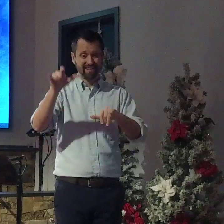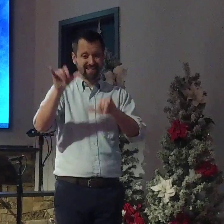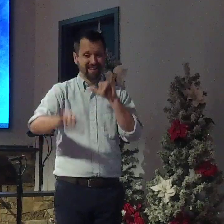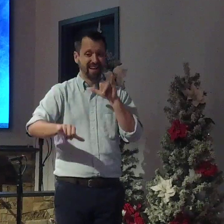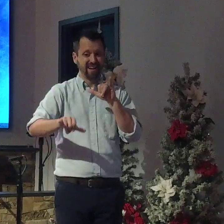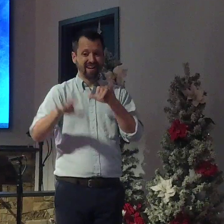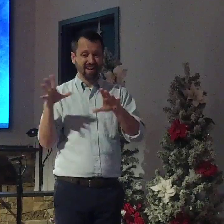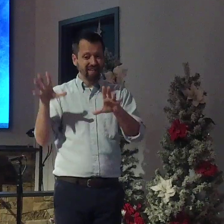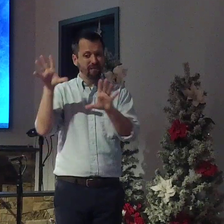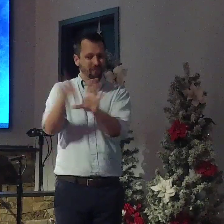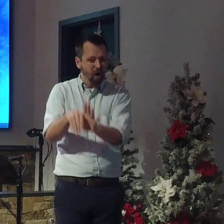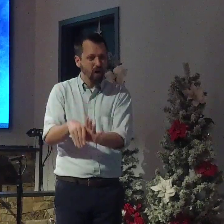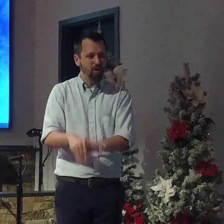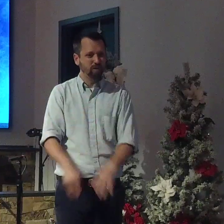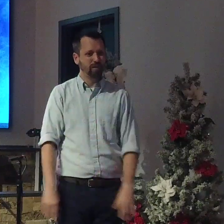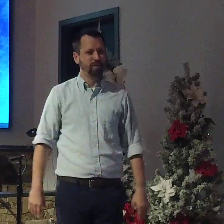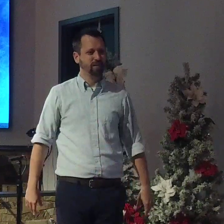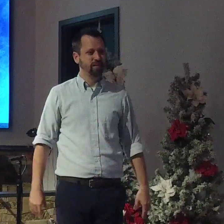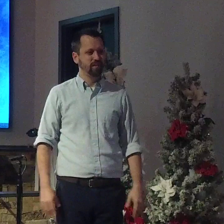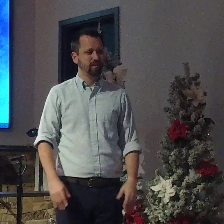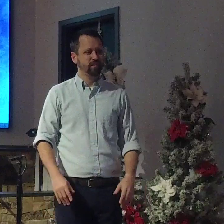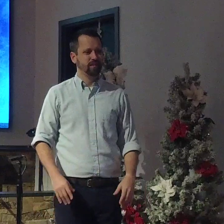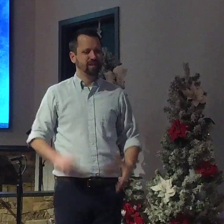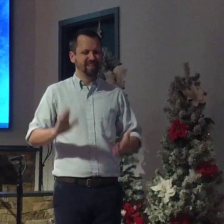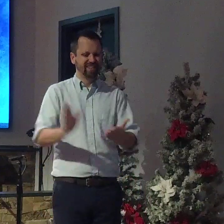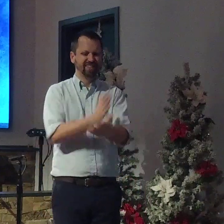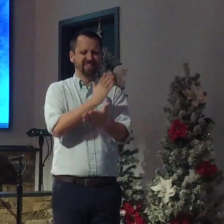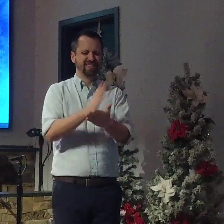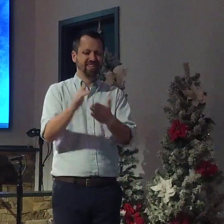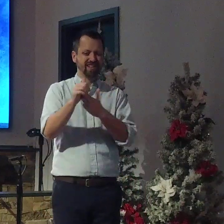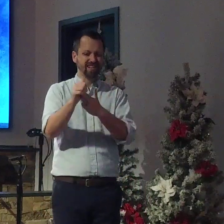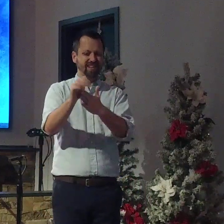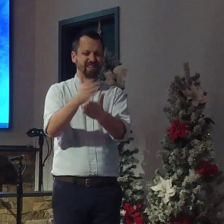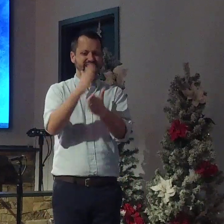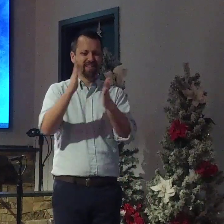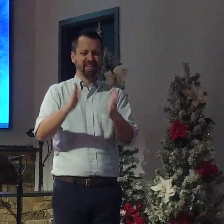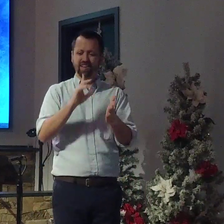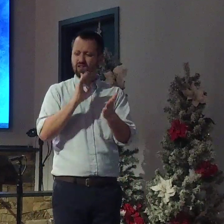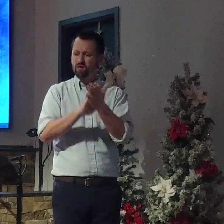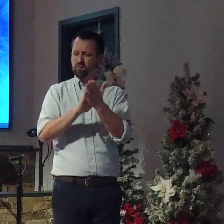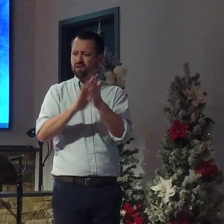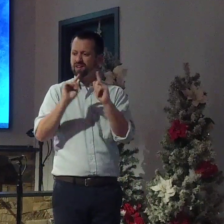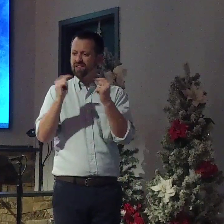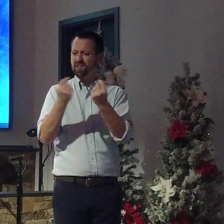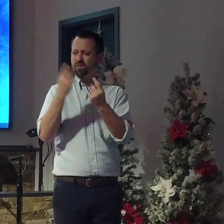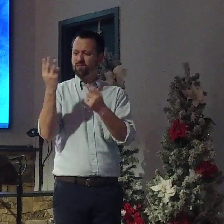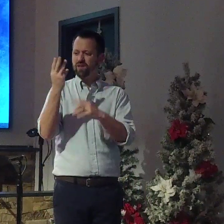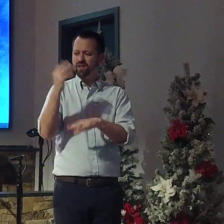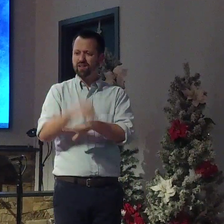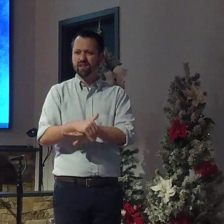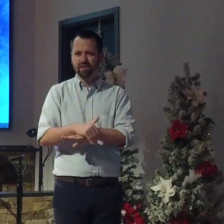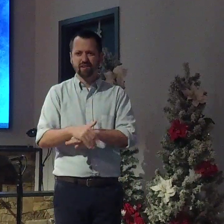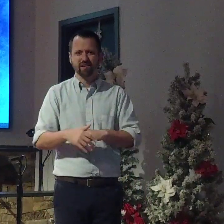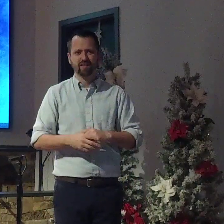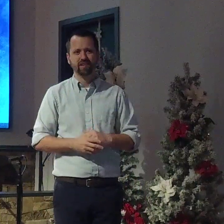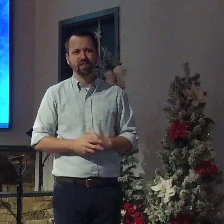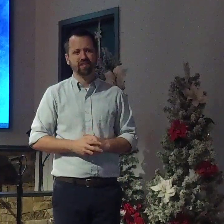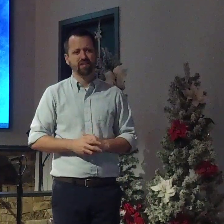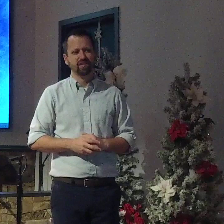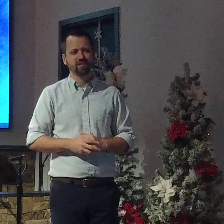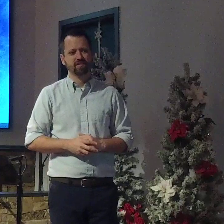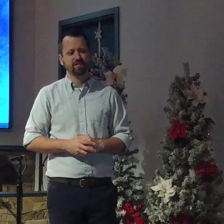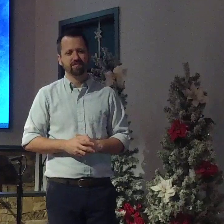time being up here. And Andy was one of those kids that would come on Sunday nights and Wednesday nights to youth